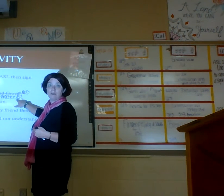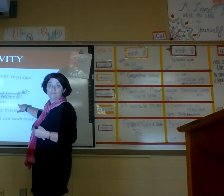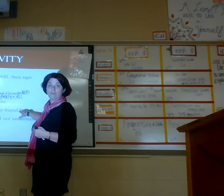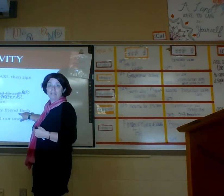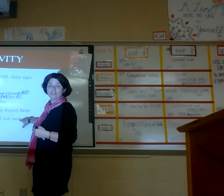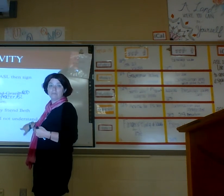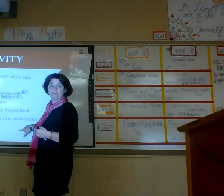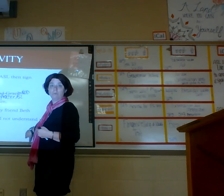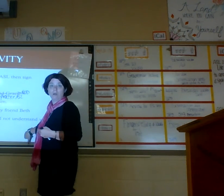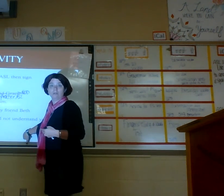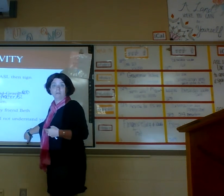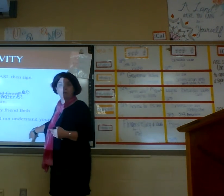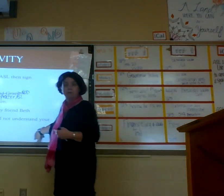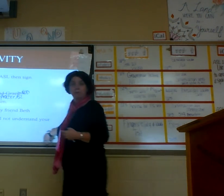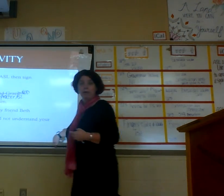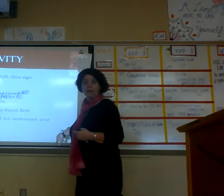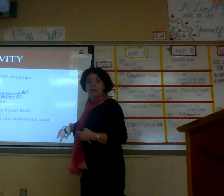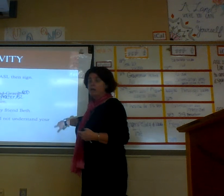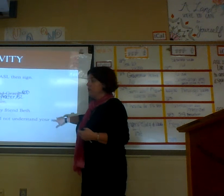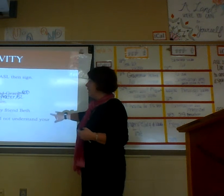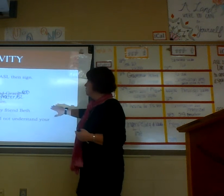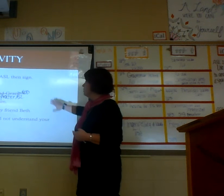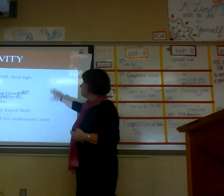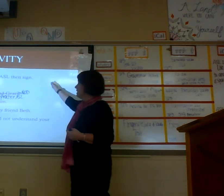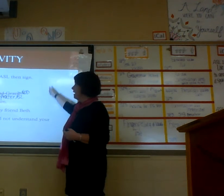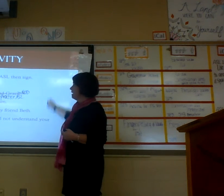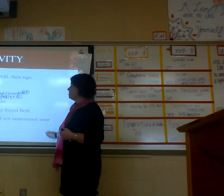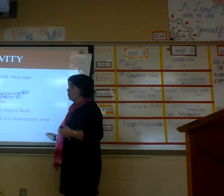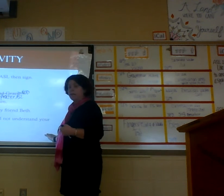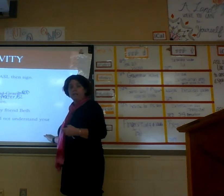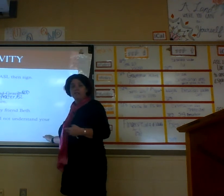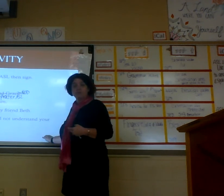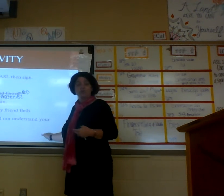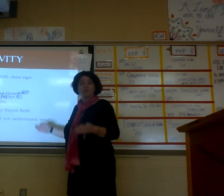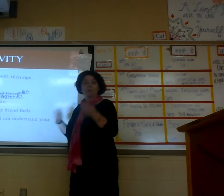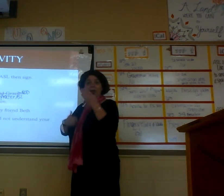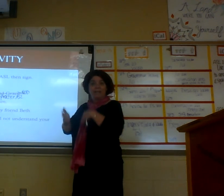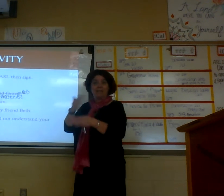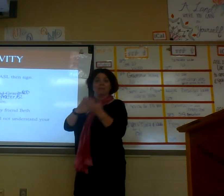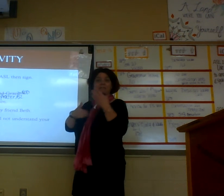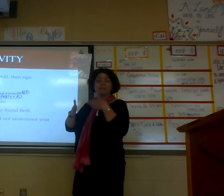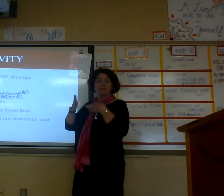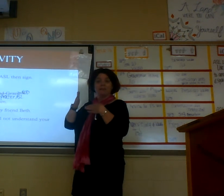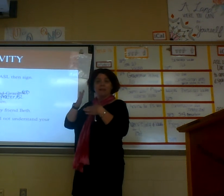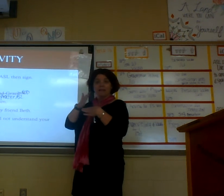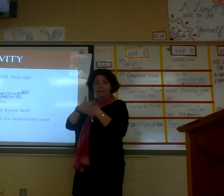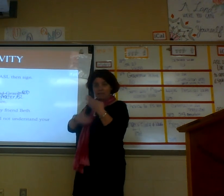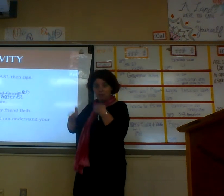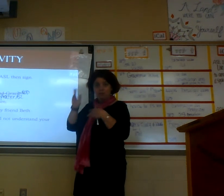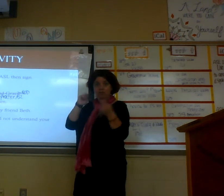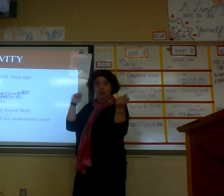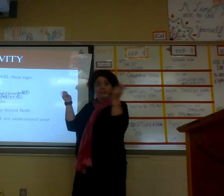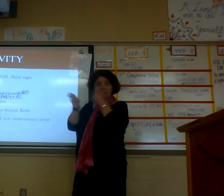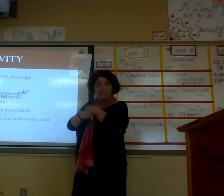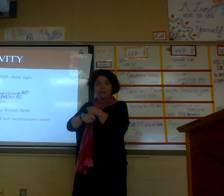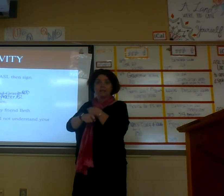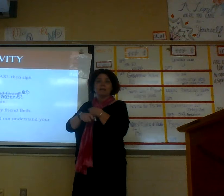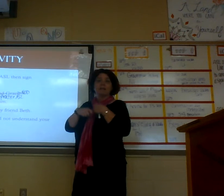for each and every one, okay? In doing that, we're getting used to writing, getting used to translating it